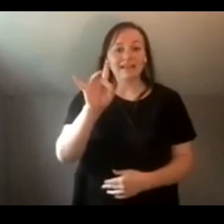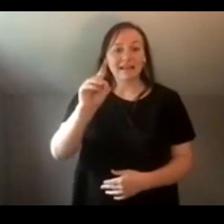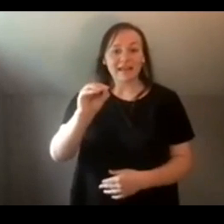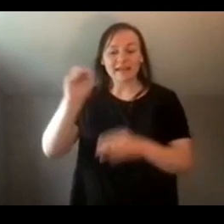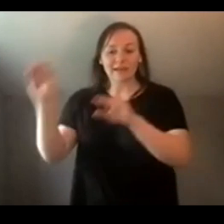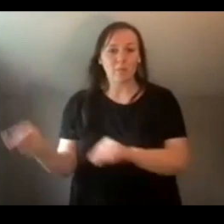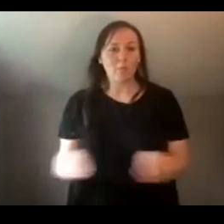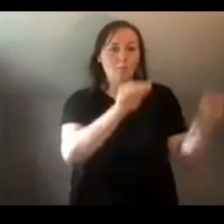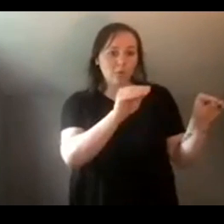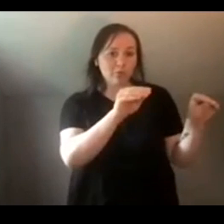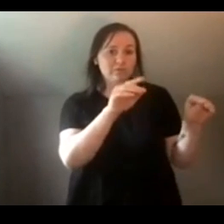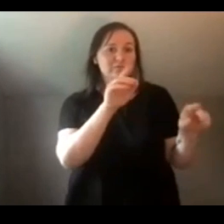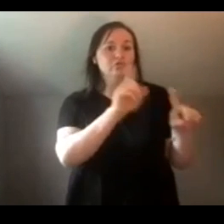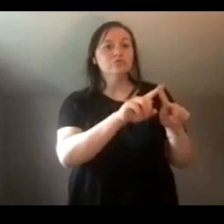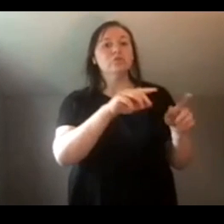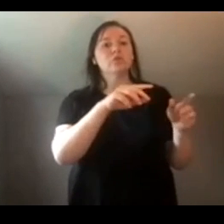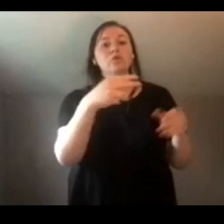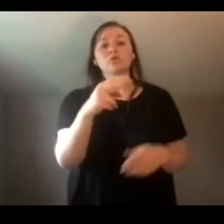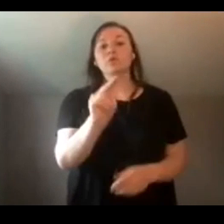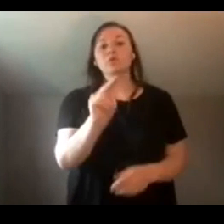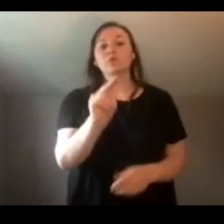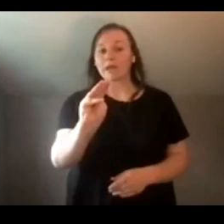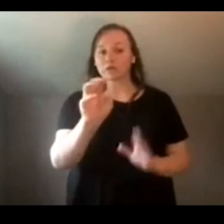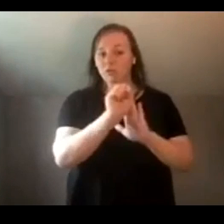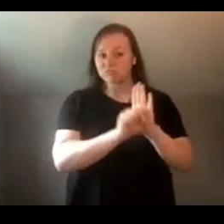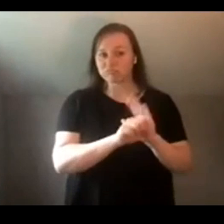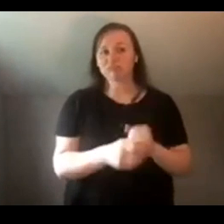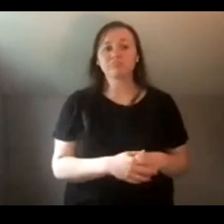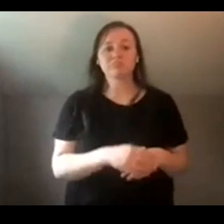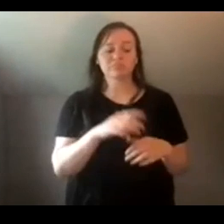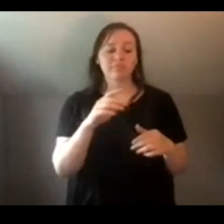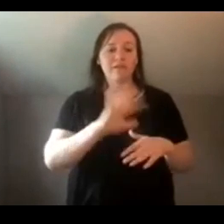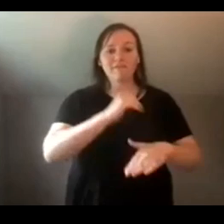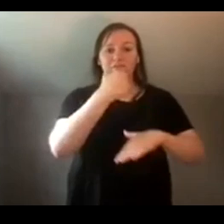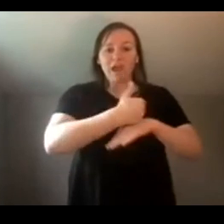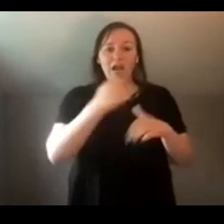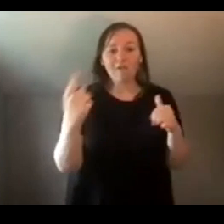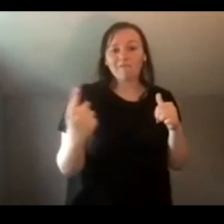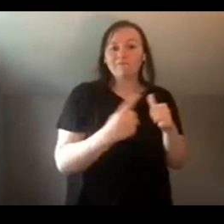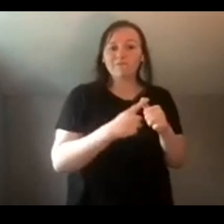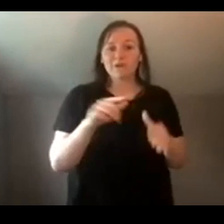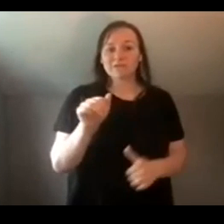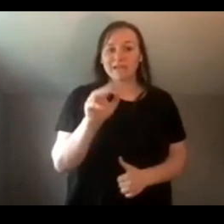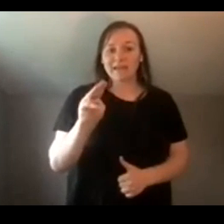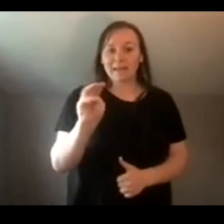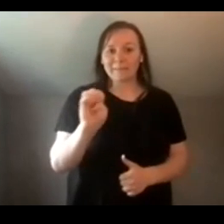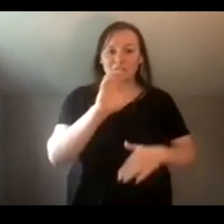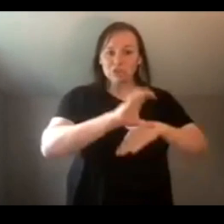Mexico, where he founded the first church, AME Church, in the state of New